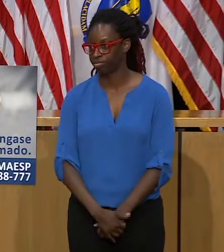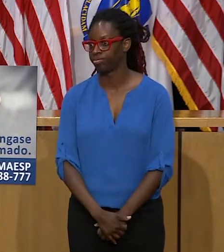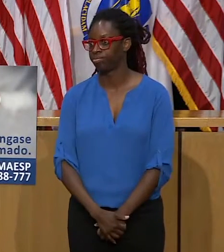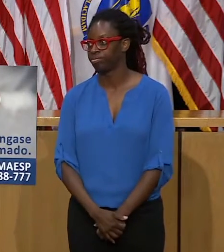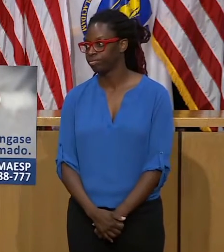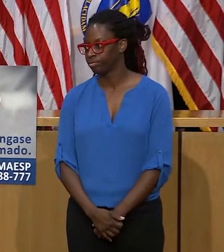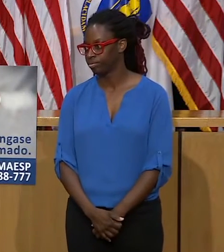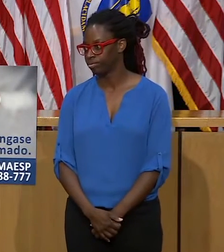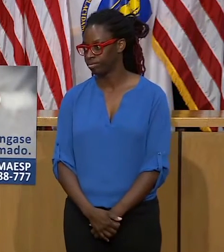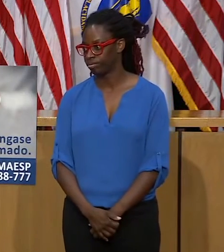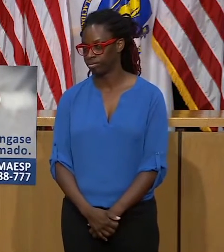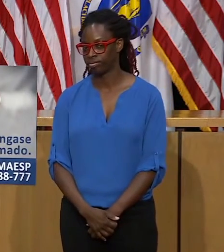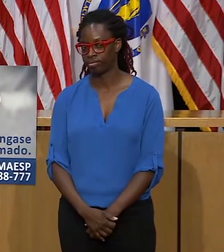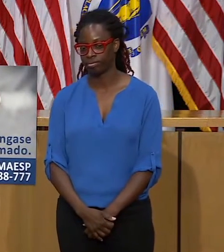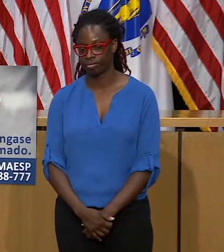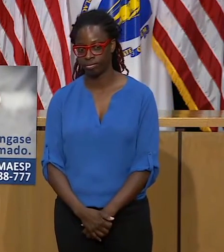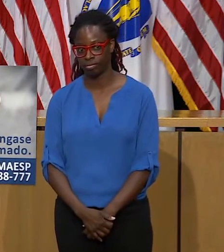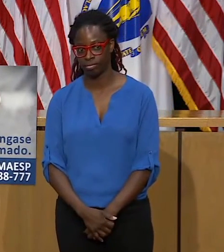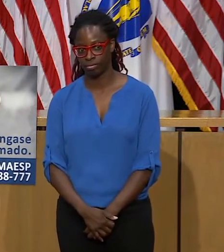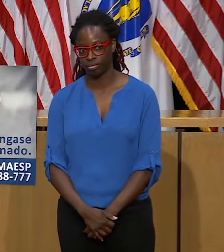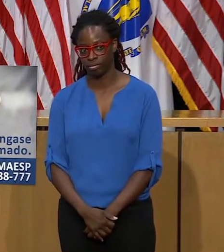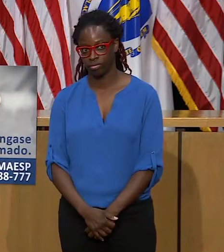presentes.